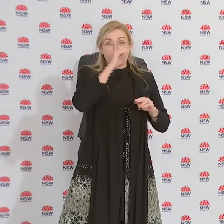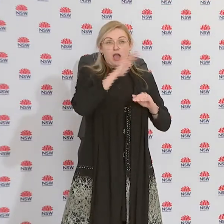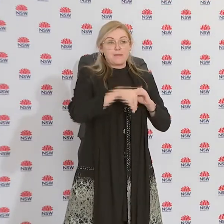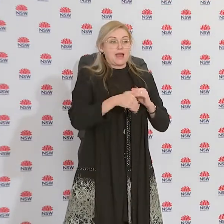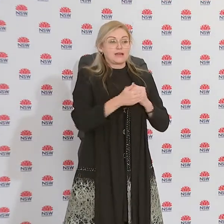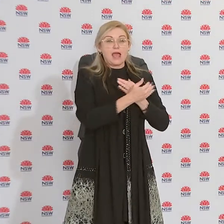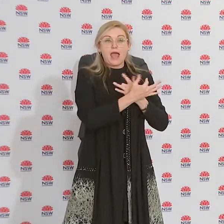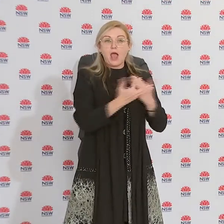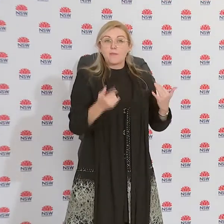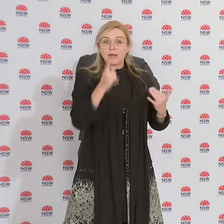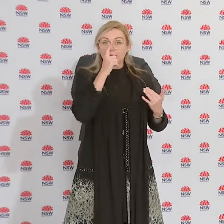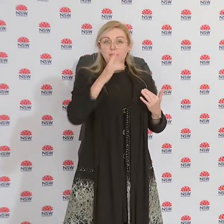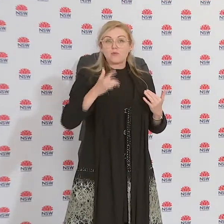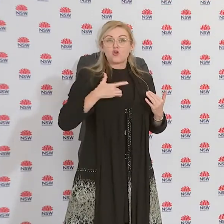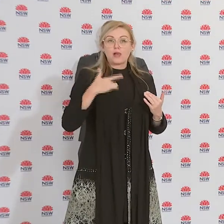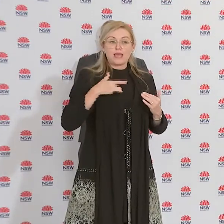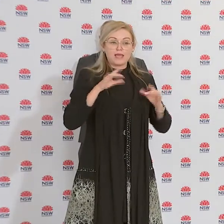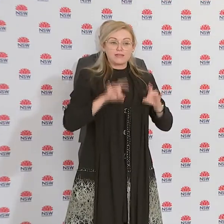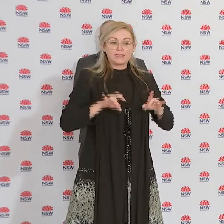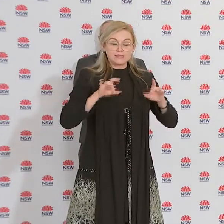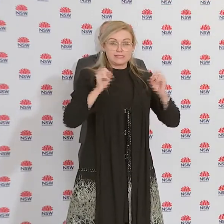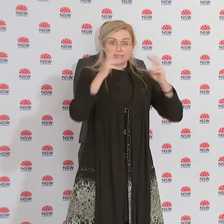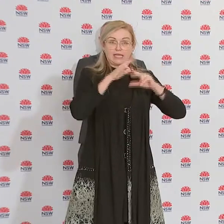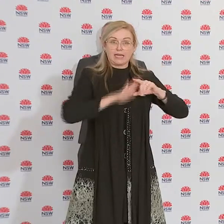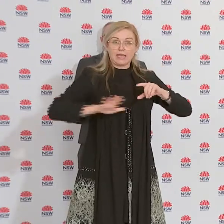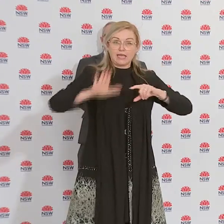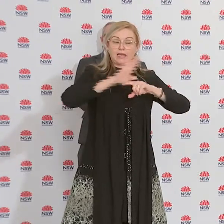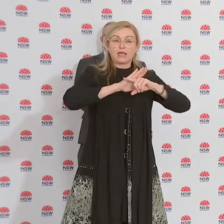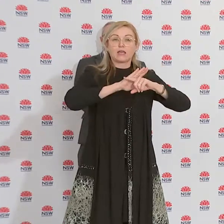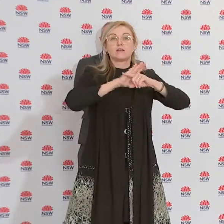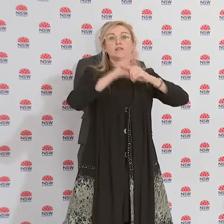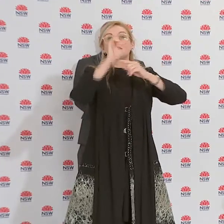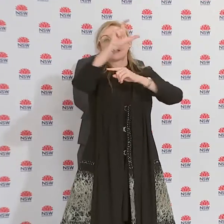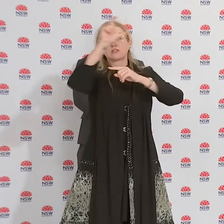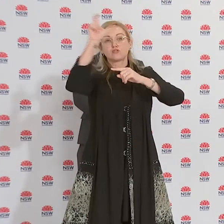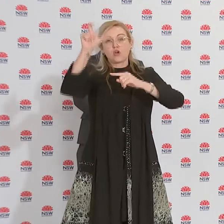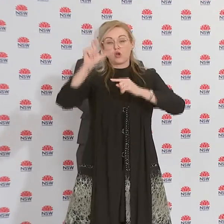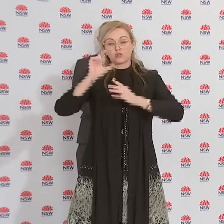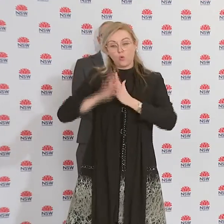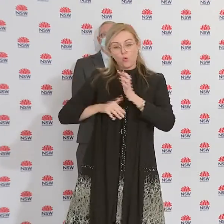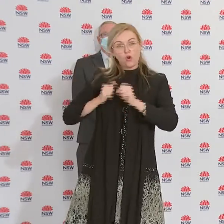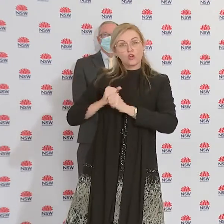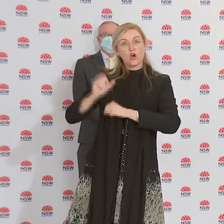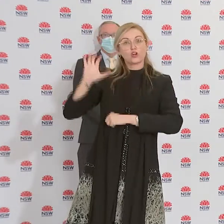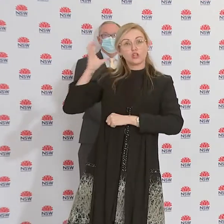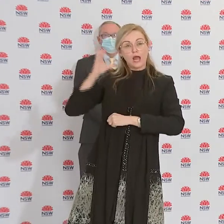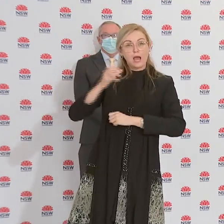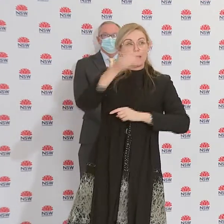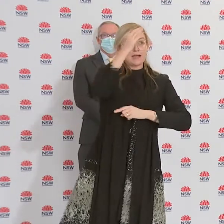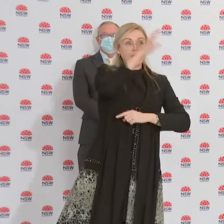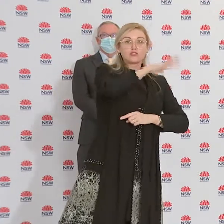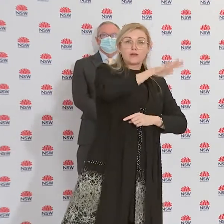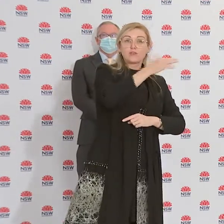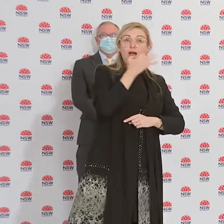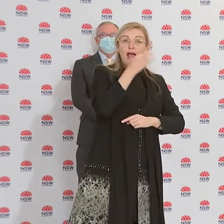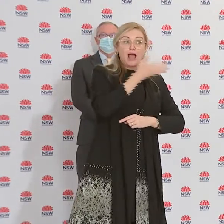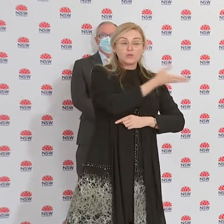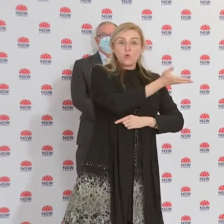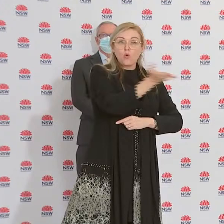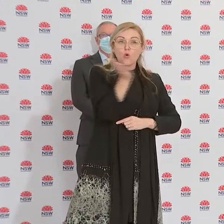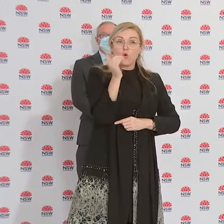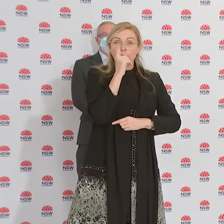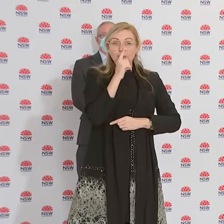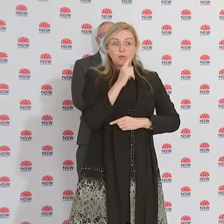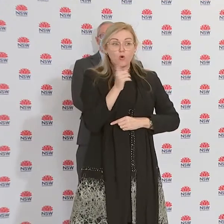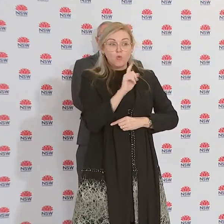across Greater Sydney, the Central Coast, Wollongong, Shell Harbour and regional New South Wales, people want to make sure our priorities